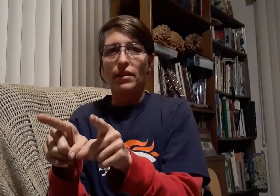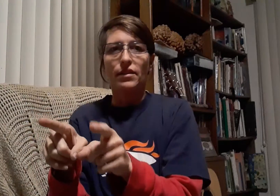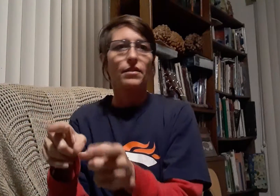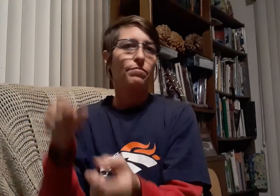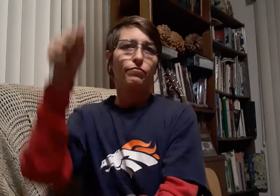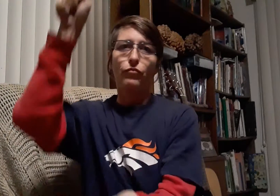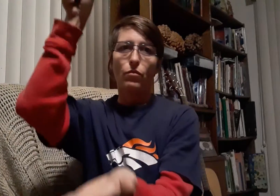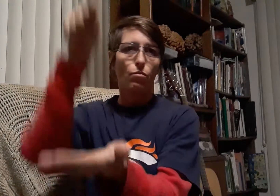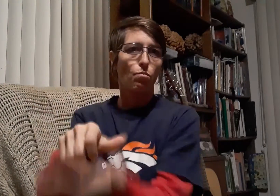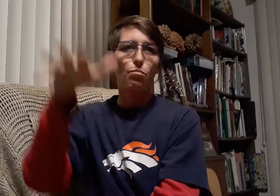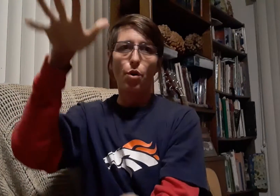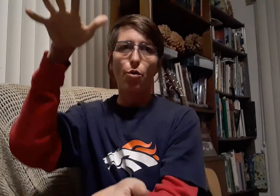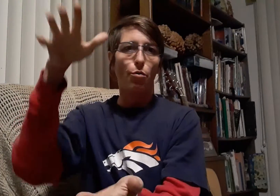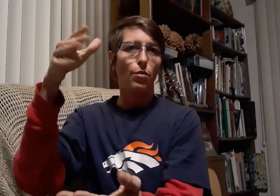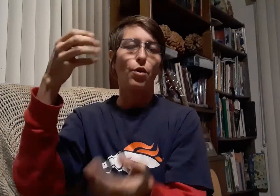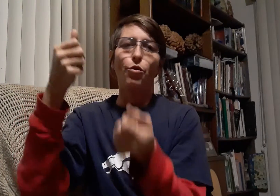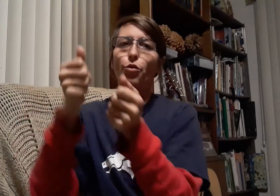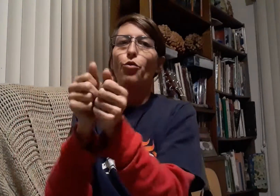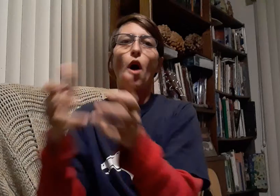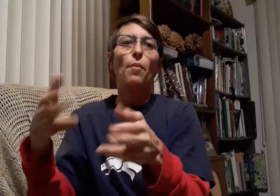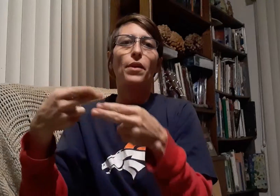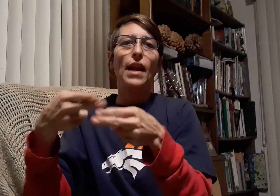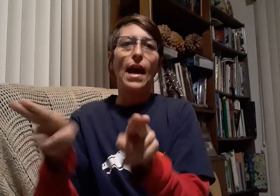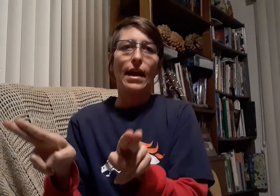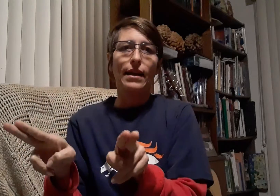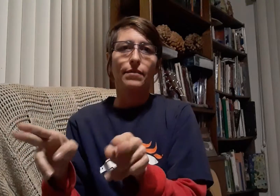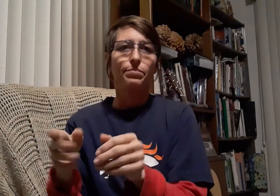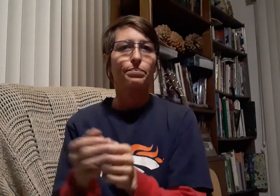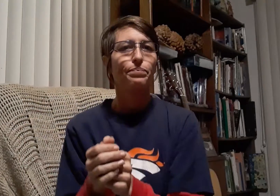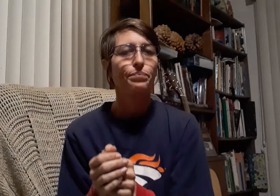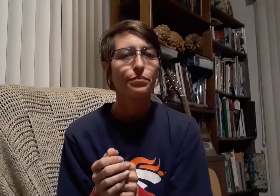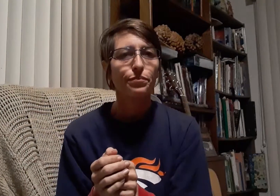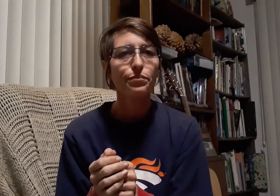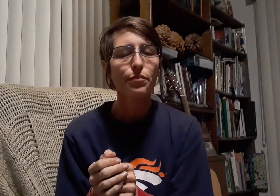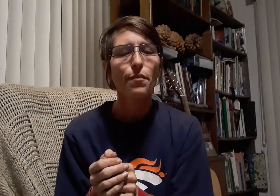happens. Boom, you dropped an egg.